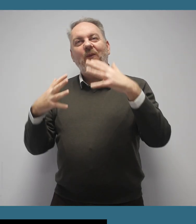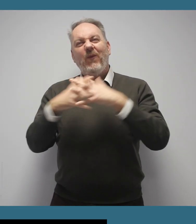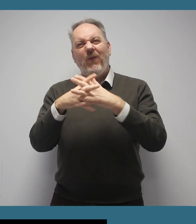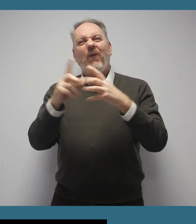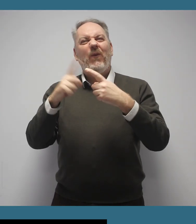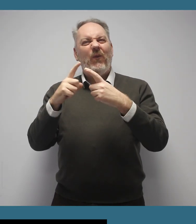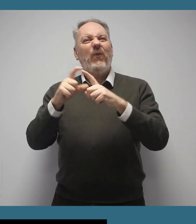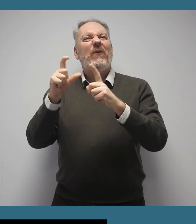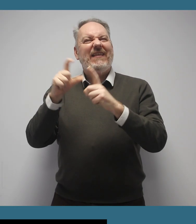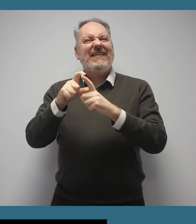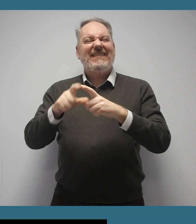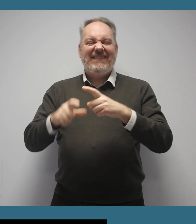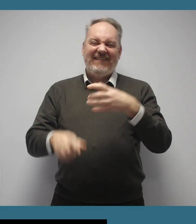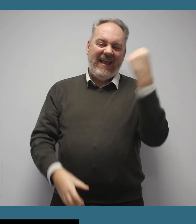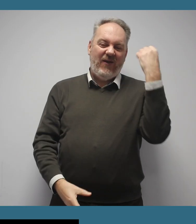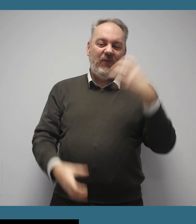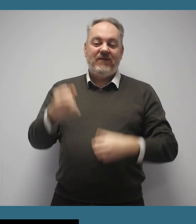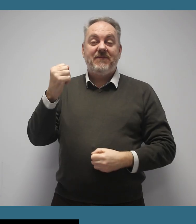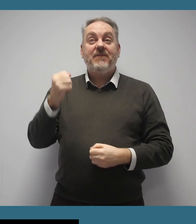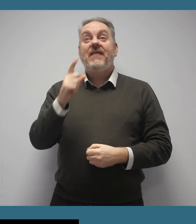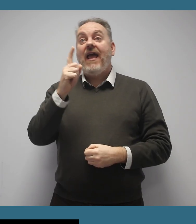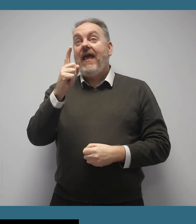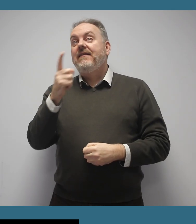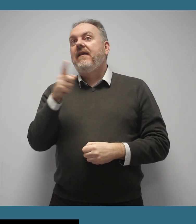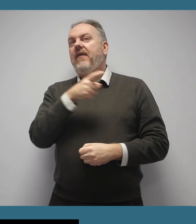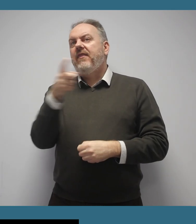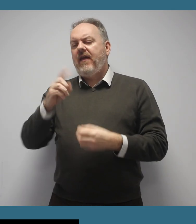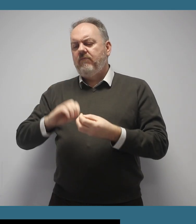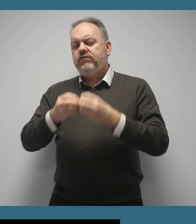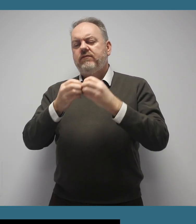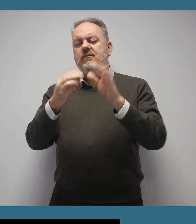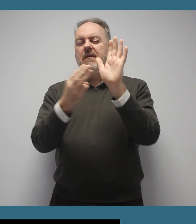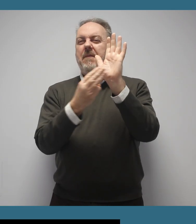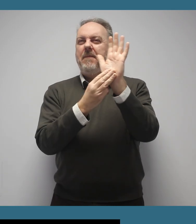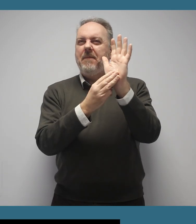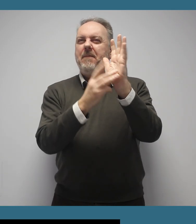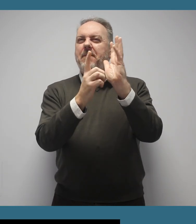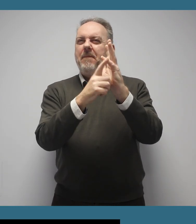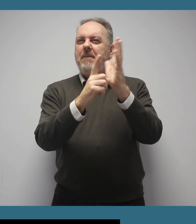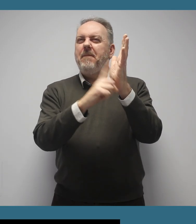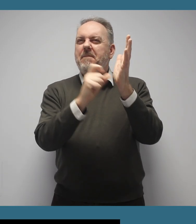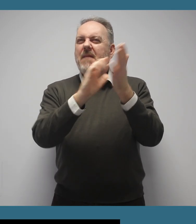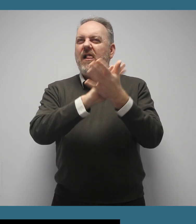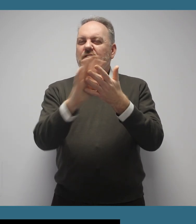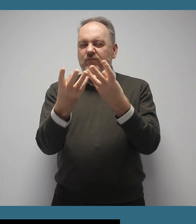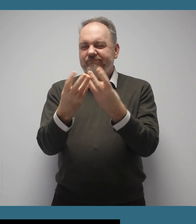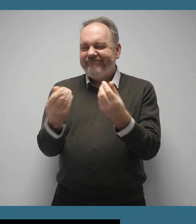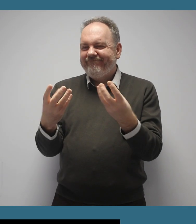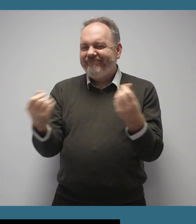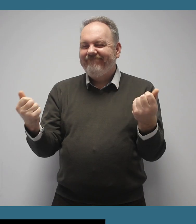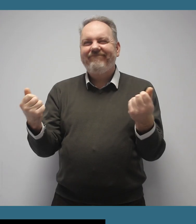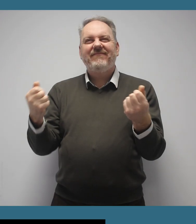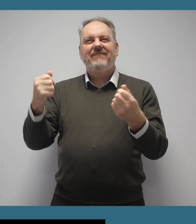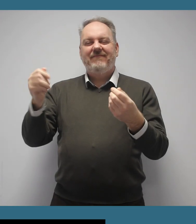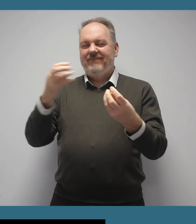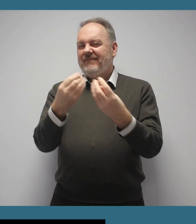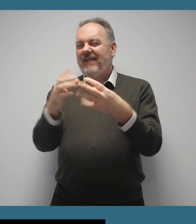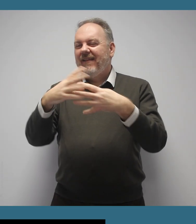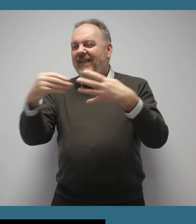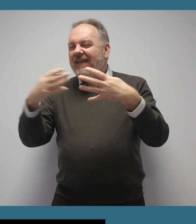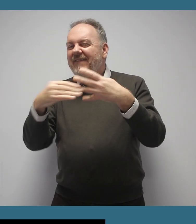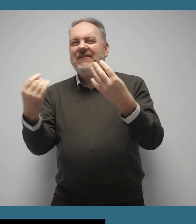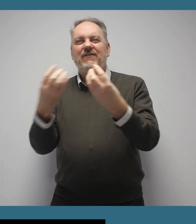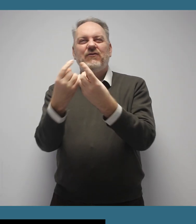crowds, from the public, and they also mulch, which is obviously a really important against to keep the weeds down. Would you class